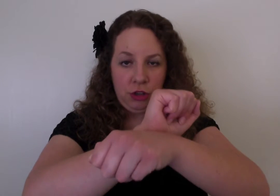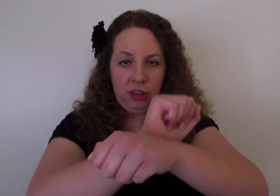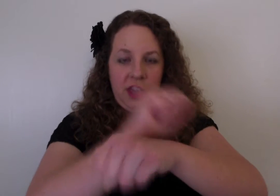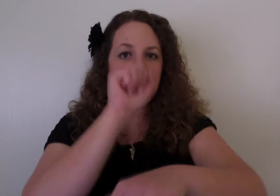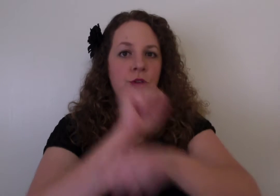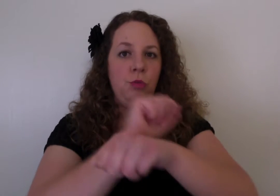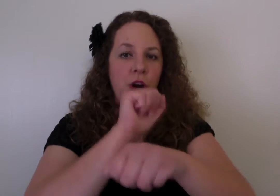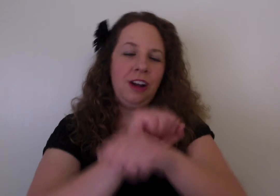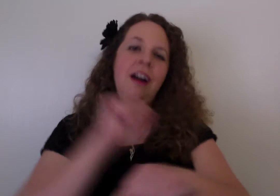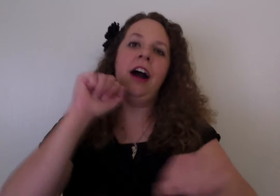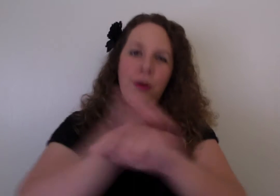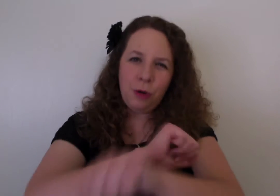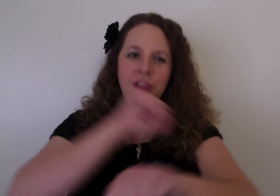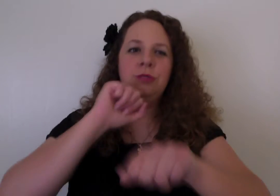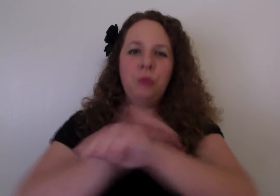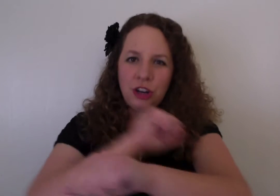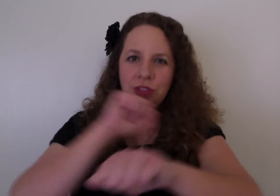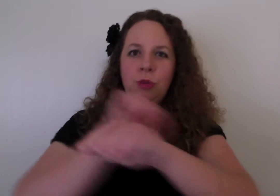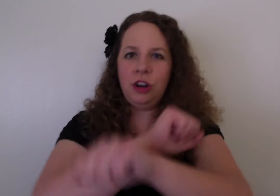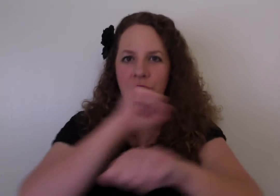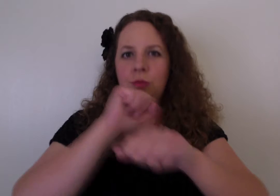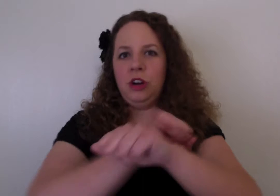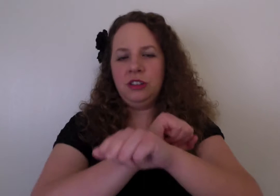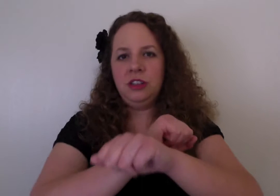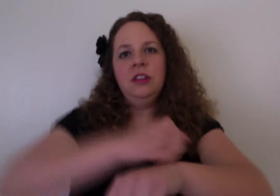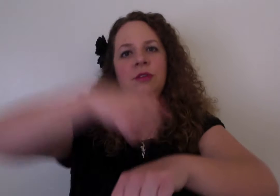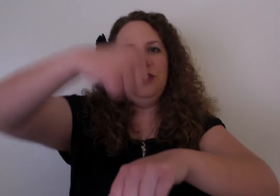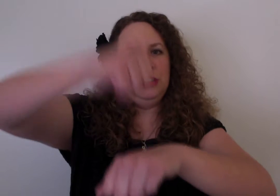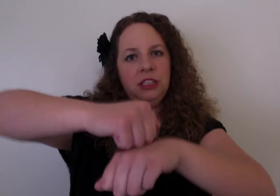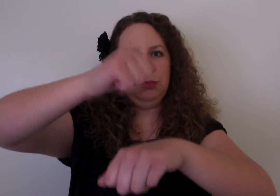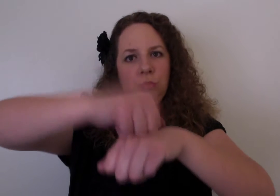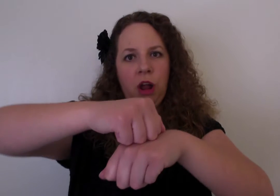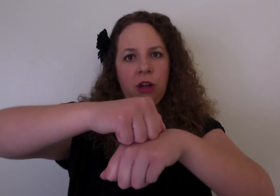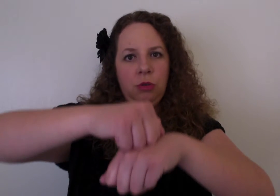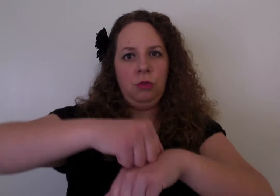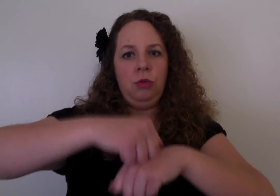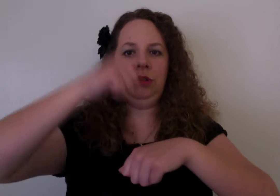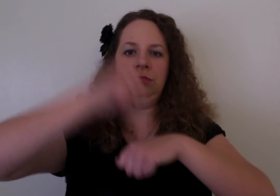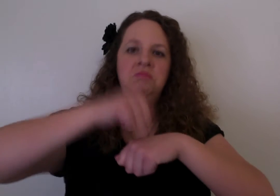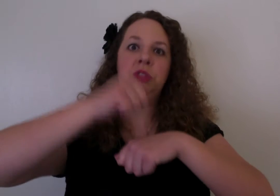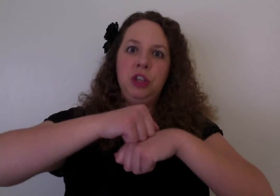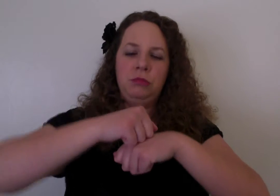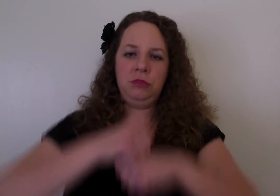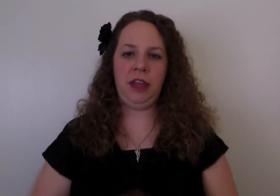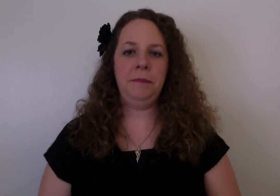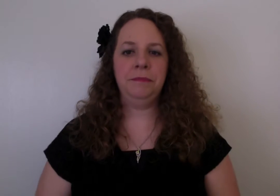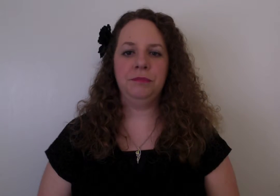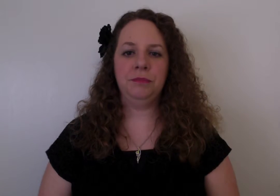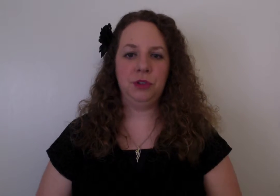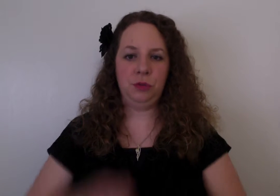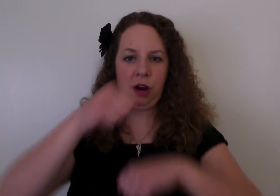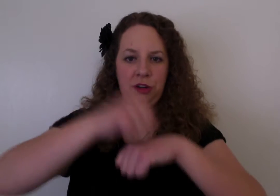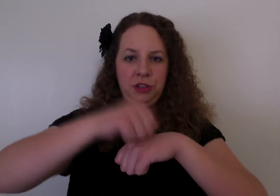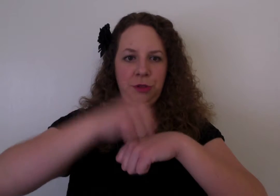so work, I worked, and worked, and worked, and worked, versus rock or stone, so rock or stone.